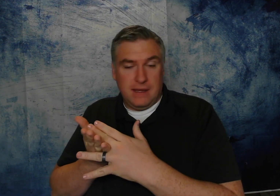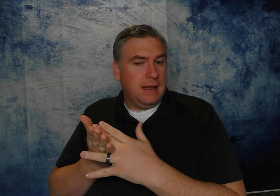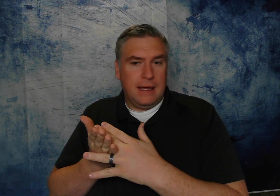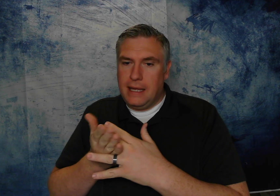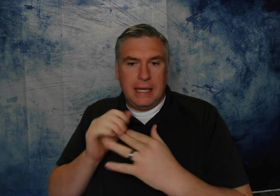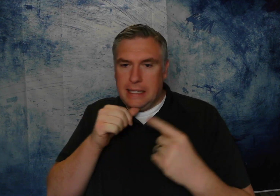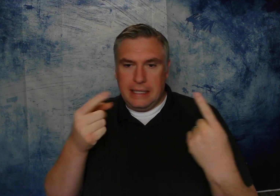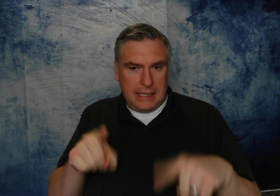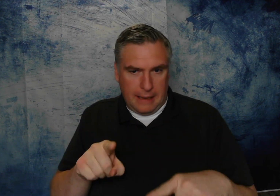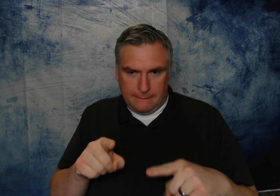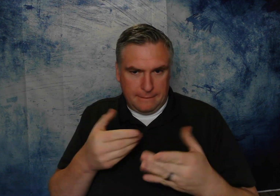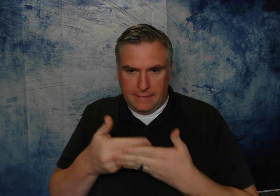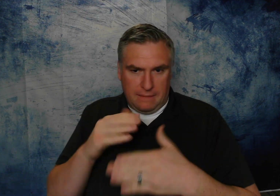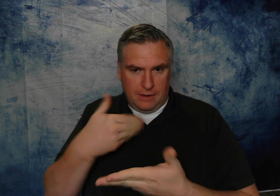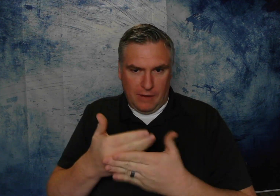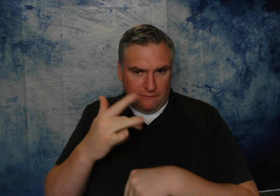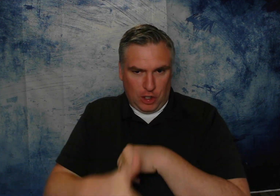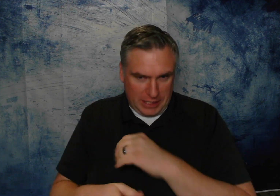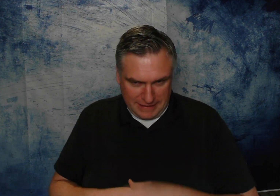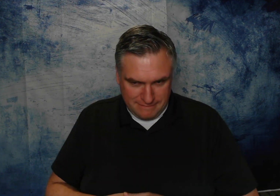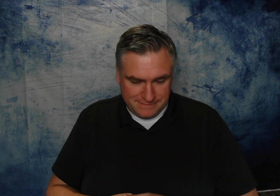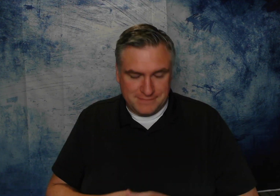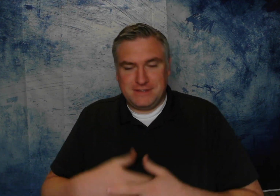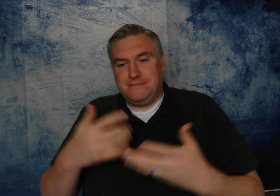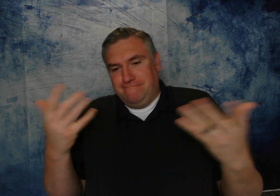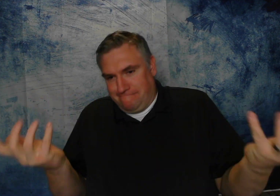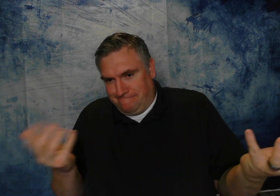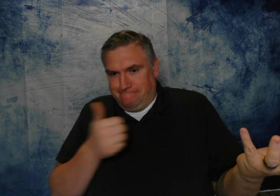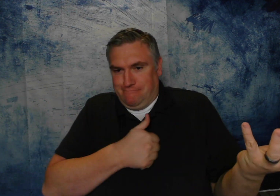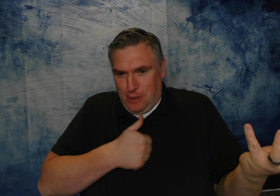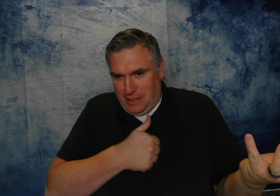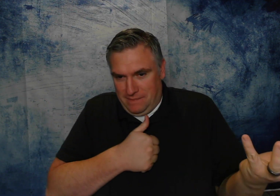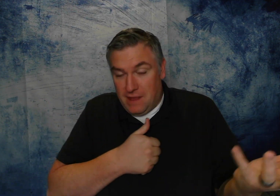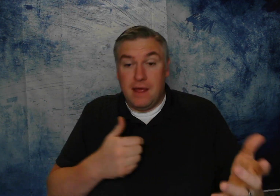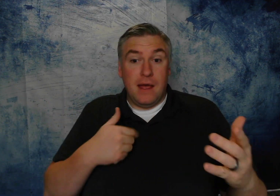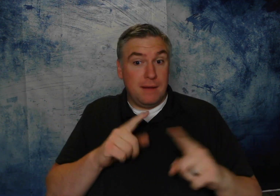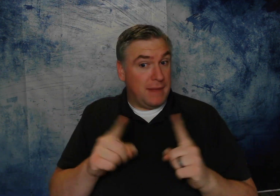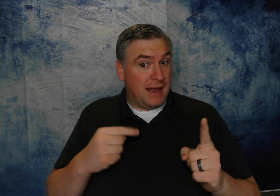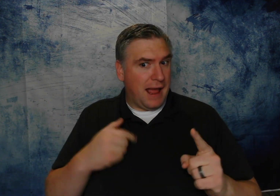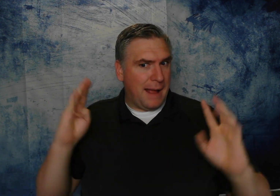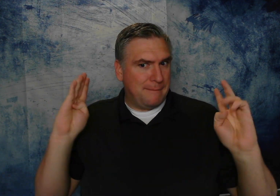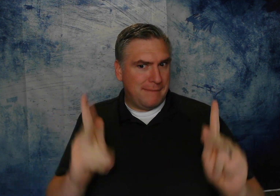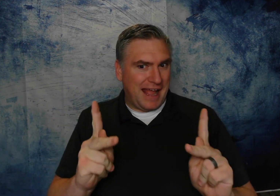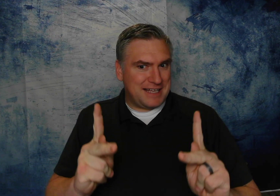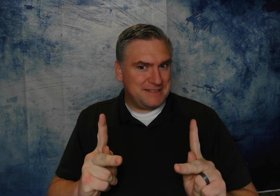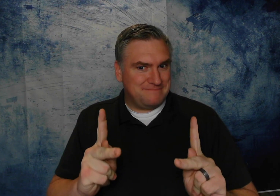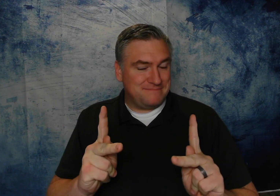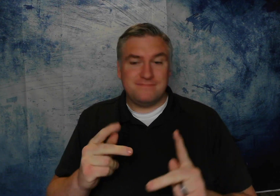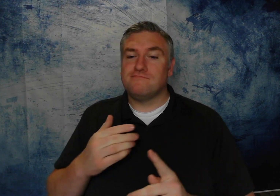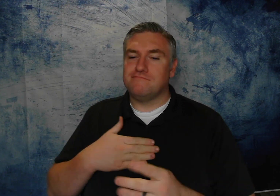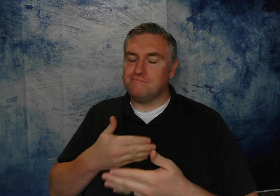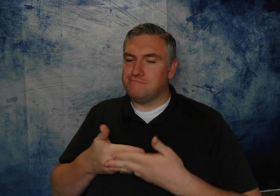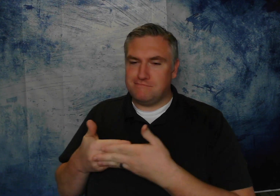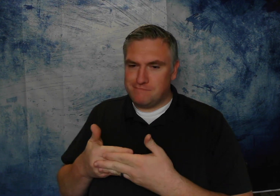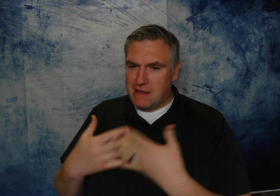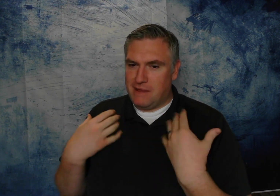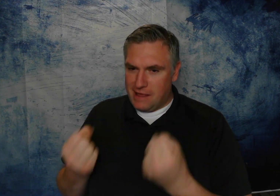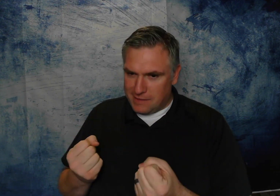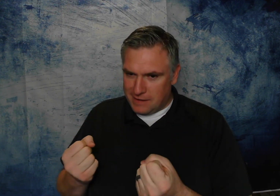leave. It didn't happen. The baby arrived just a little bit earlier than expected, so sorry. But I'm back, and my